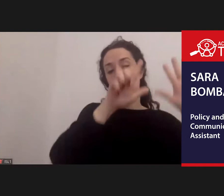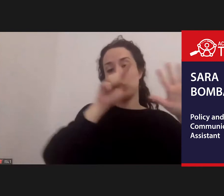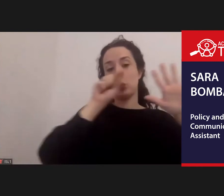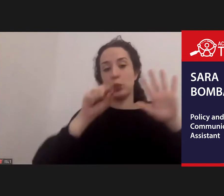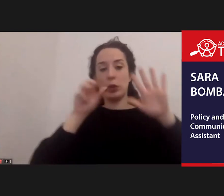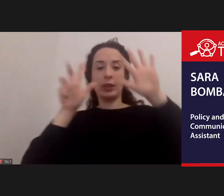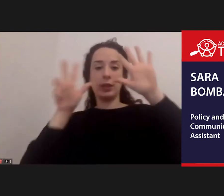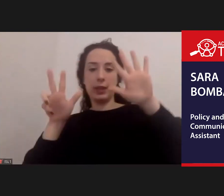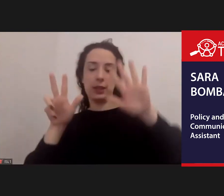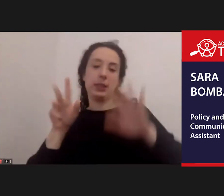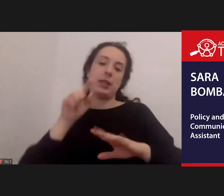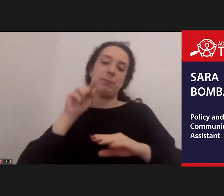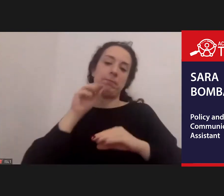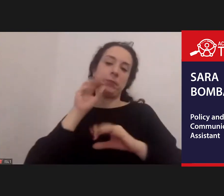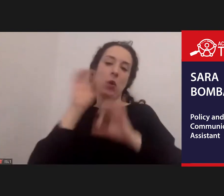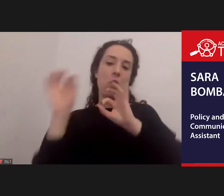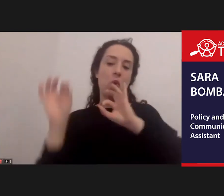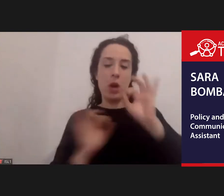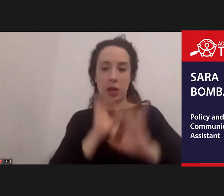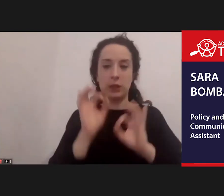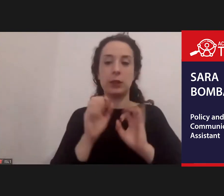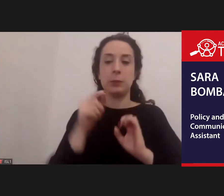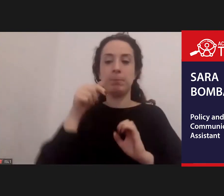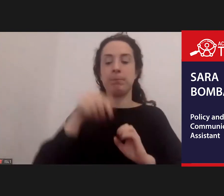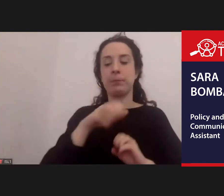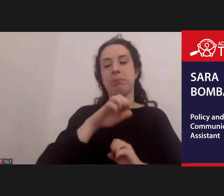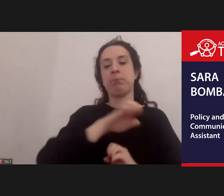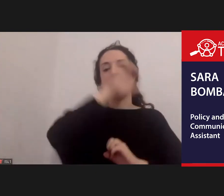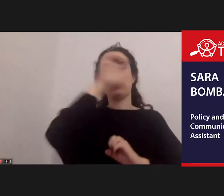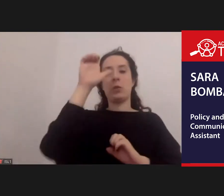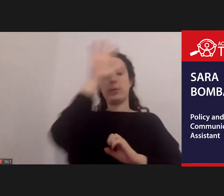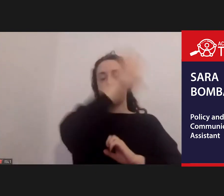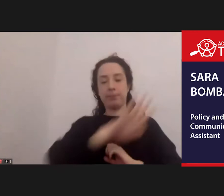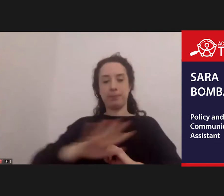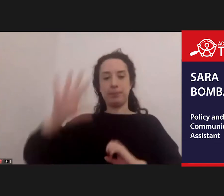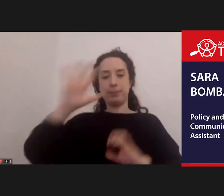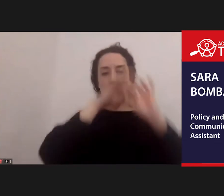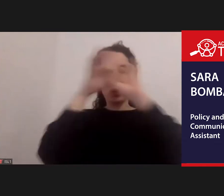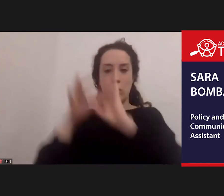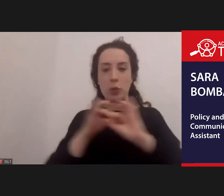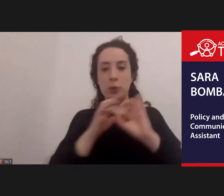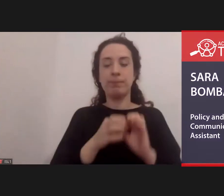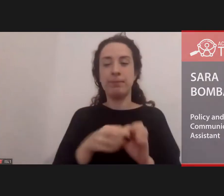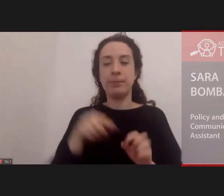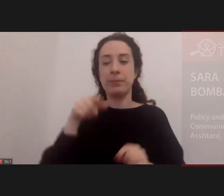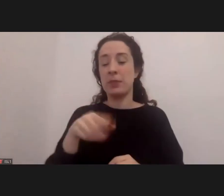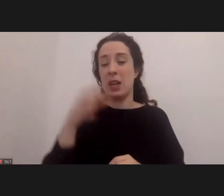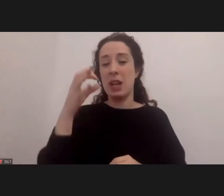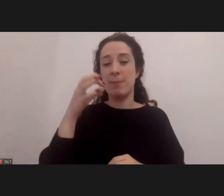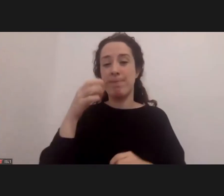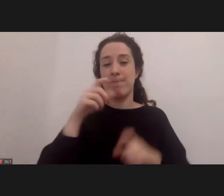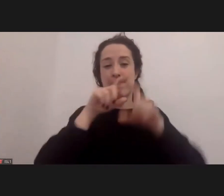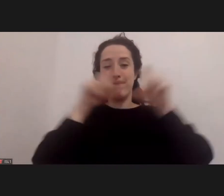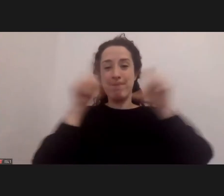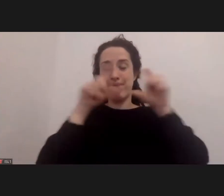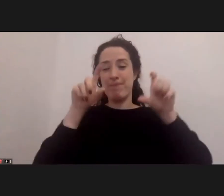enterprises and organizations in the European Union. It is the only EU organization